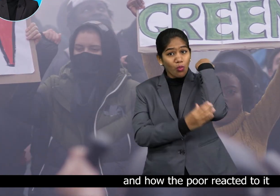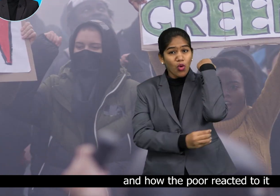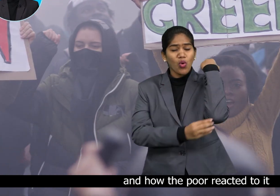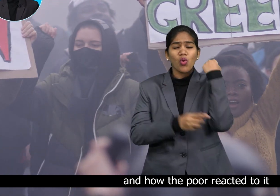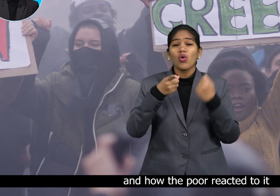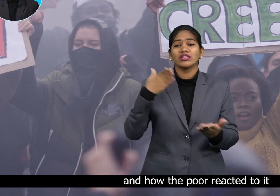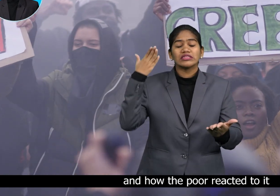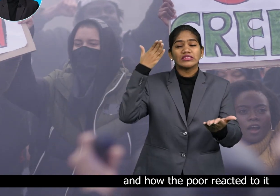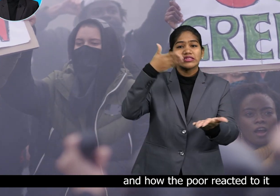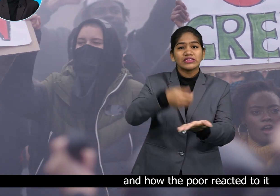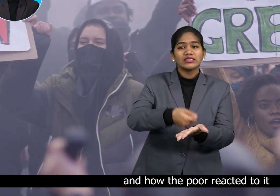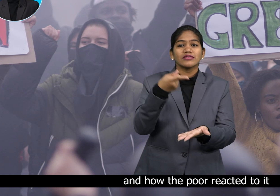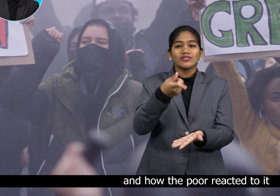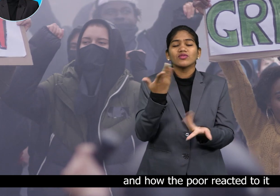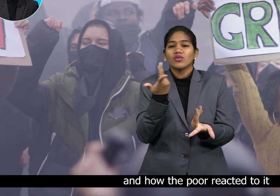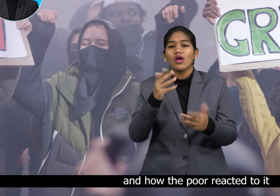it.